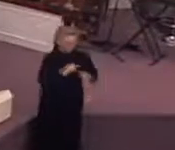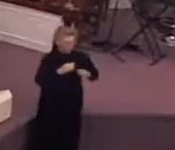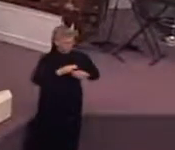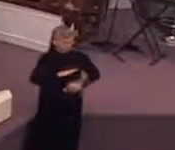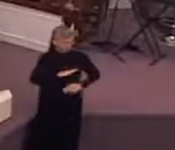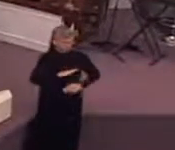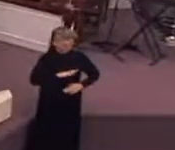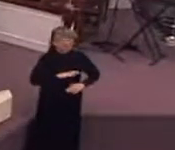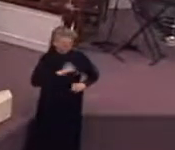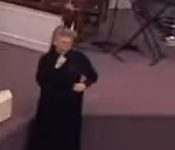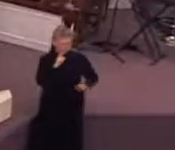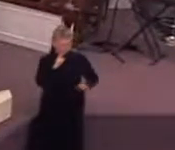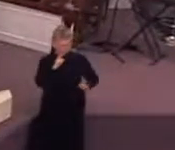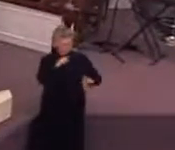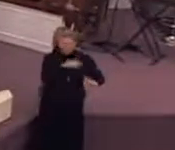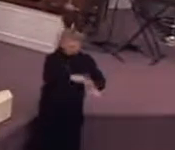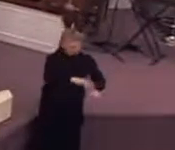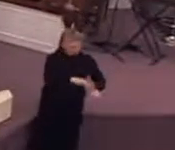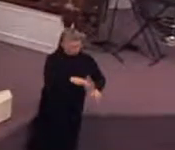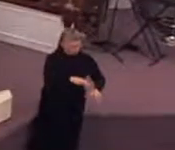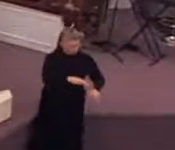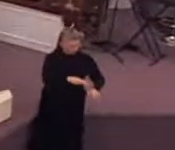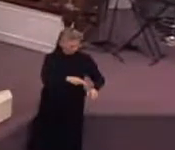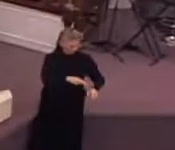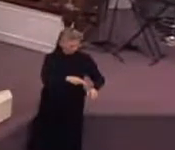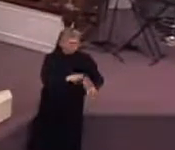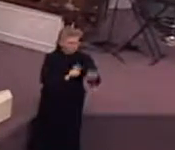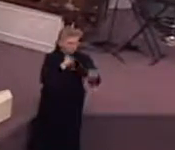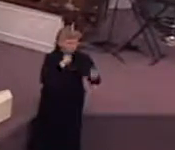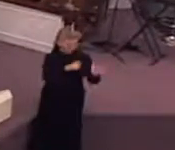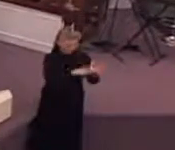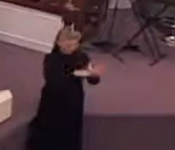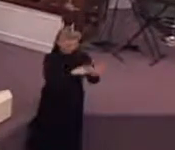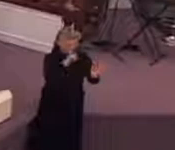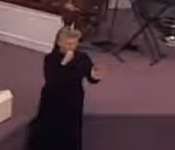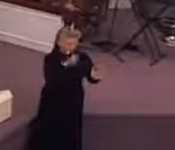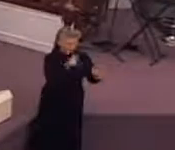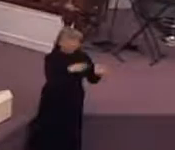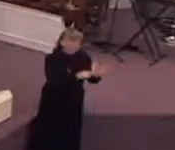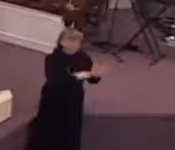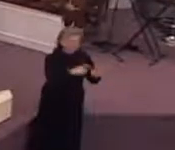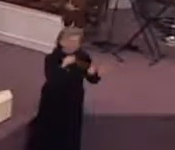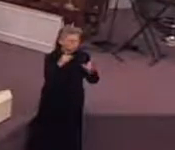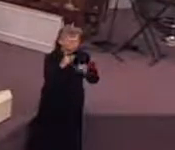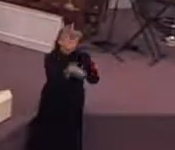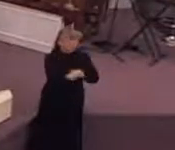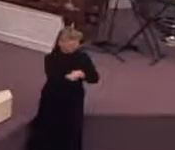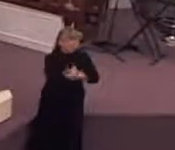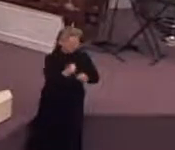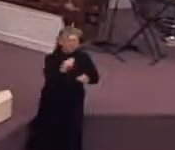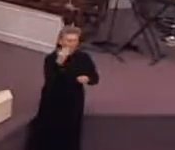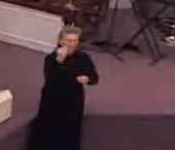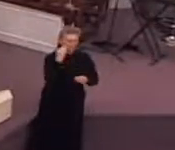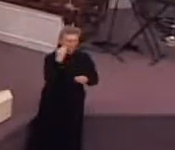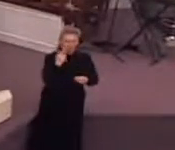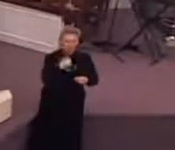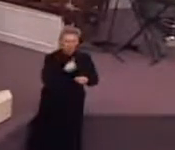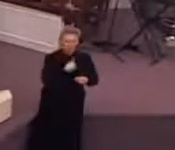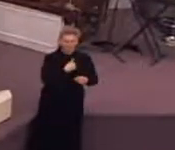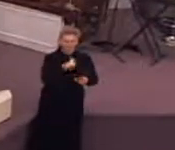commission that God has given us. I realize tonight what we are engaged in tonight is not for sissies.